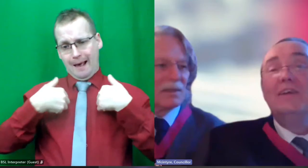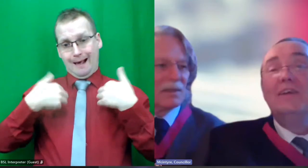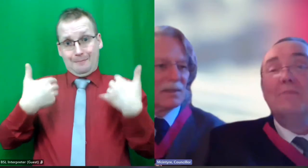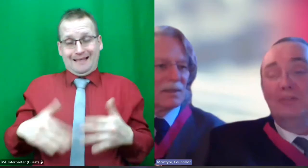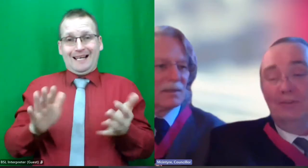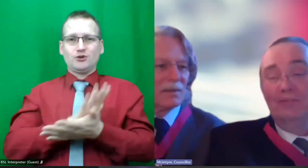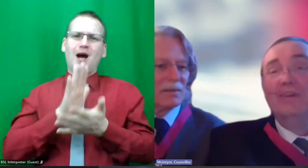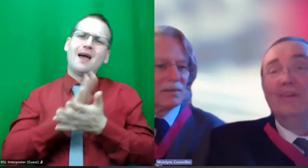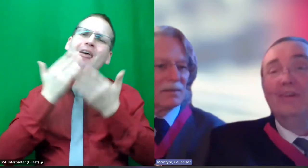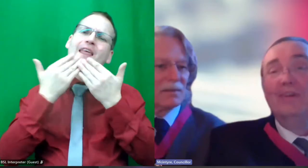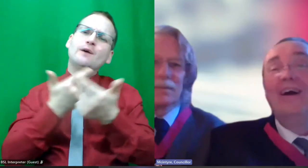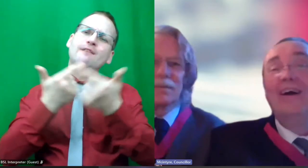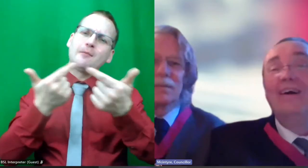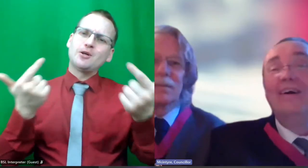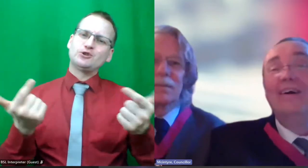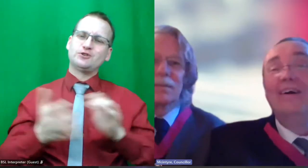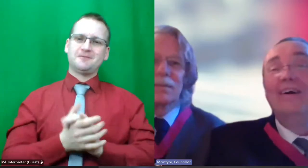thank you very much.